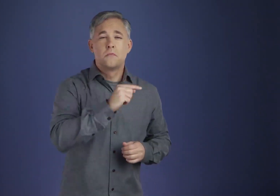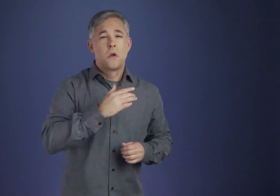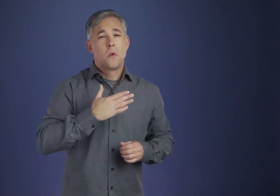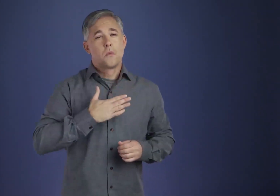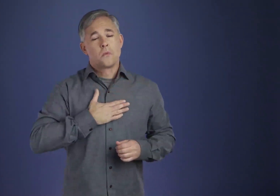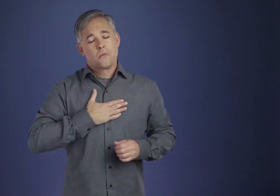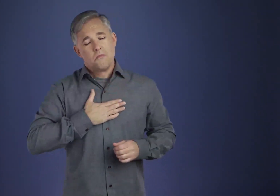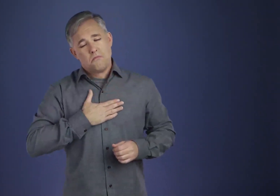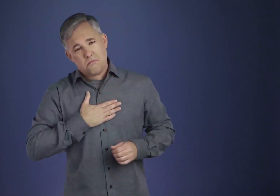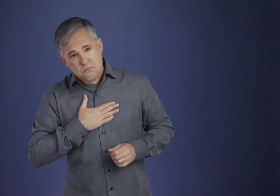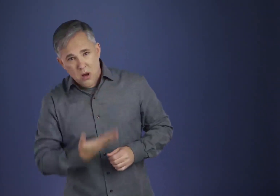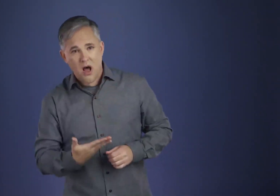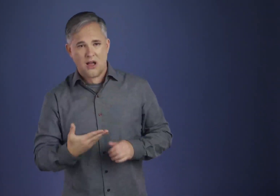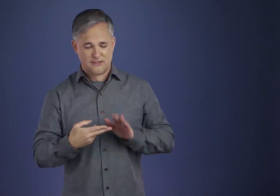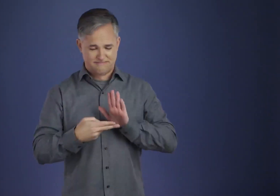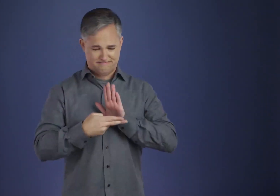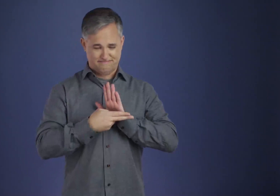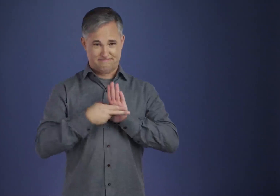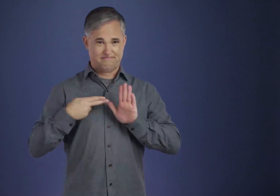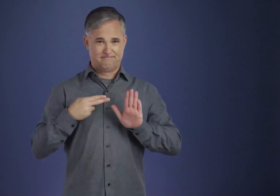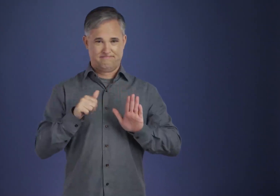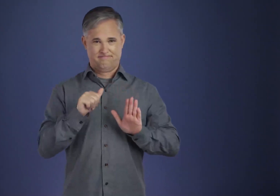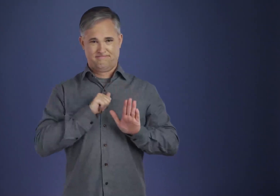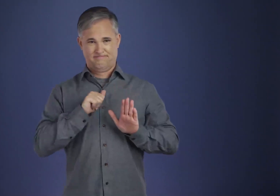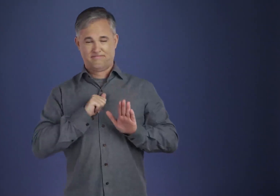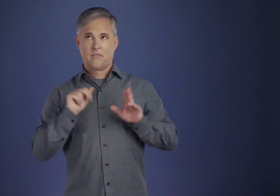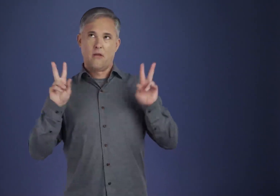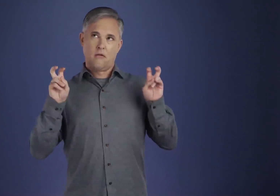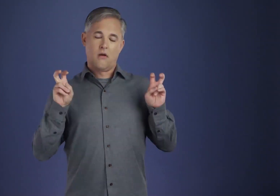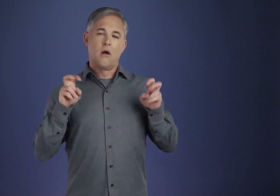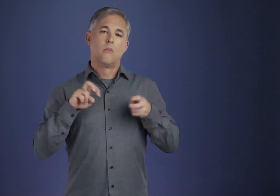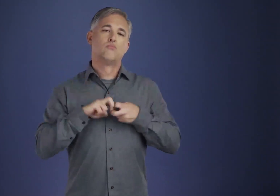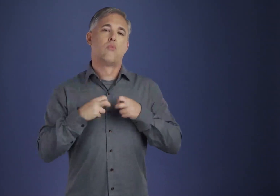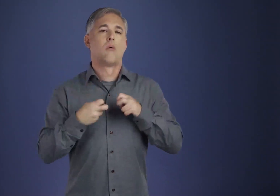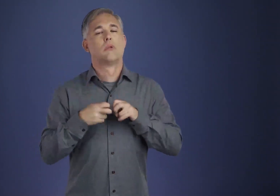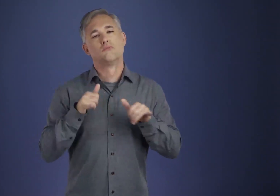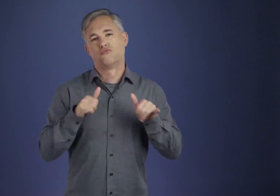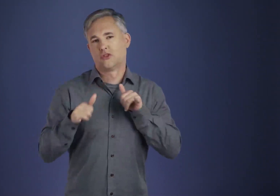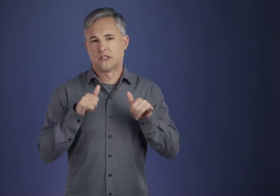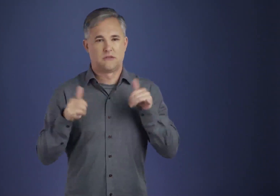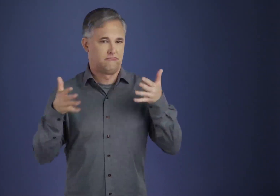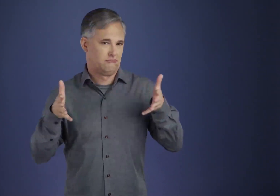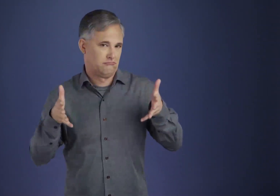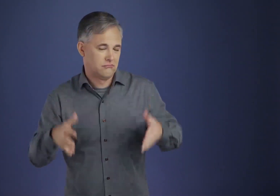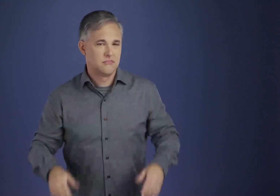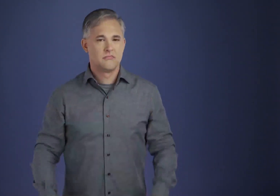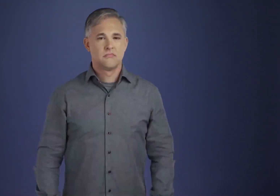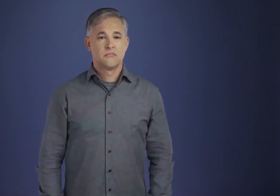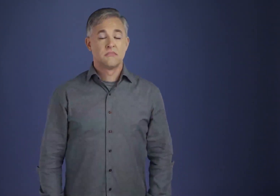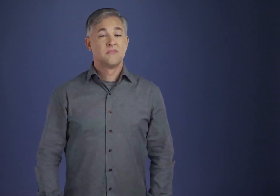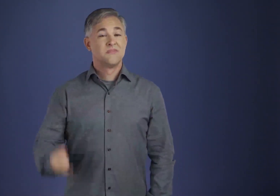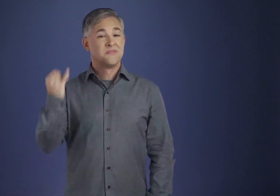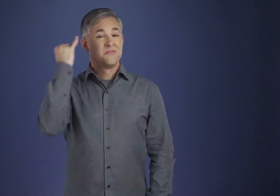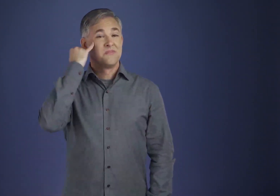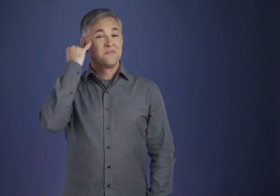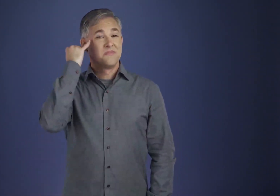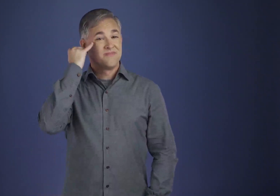Some will be willing to term themselves problem drinkers, but cannot endure the suggestion that they are